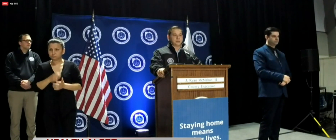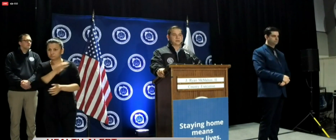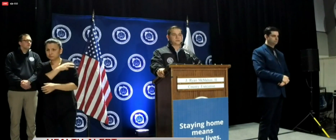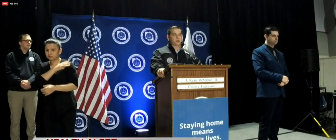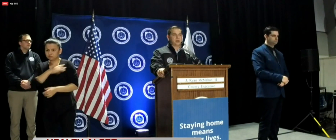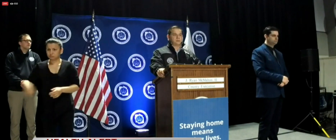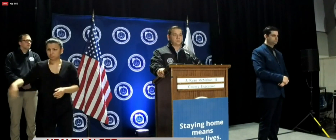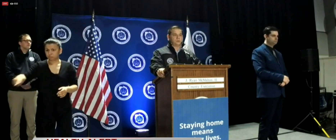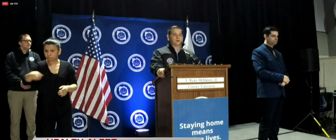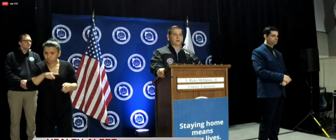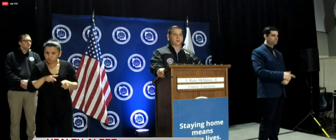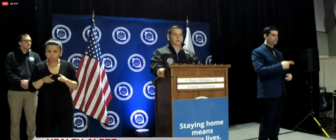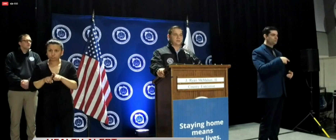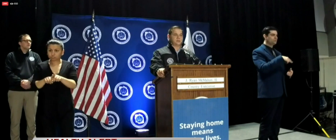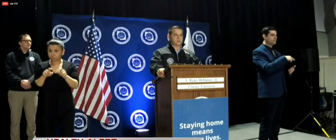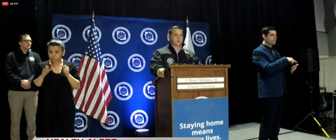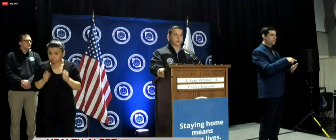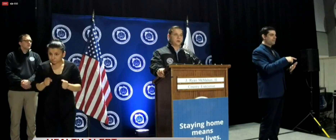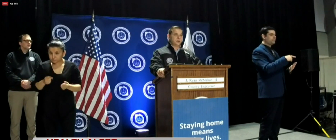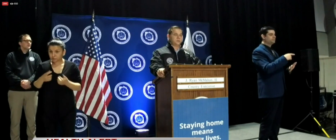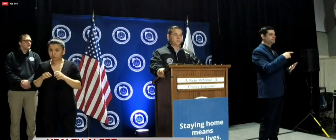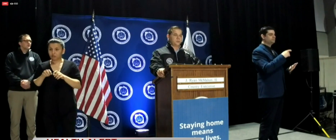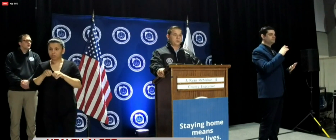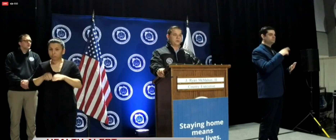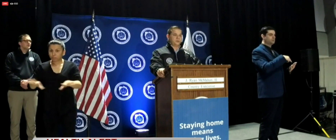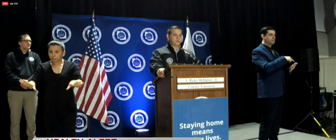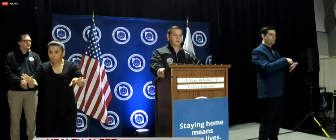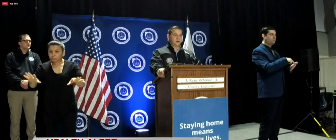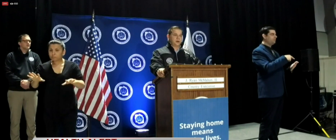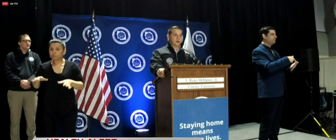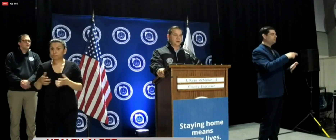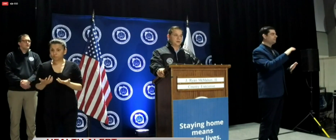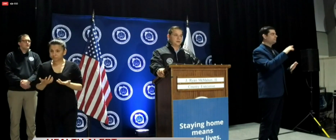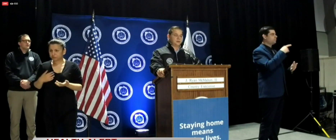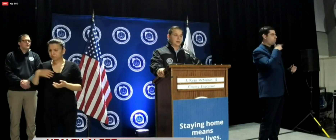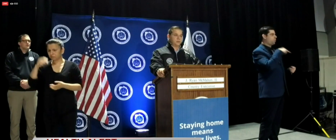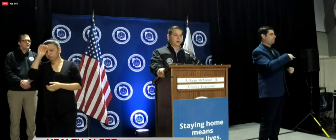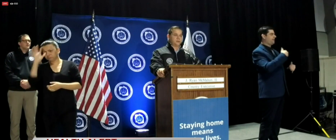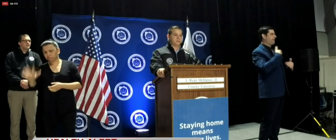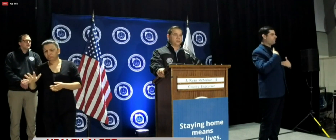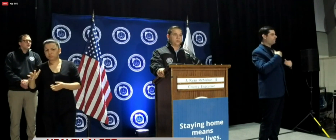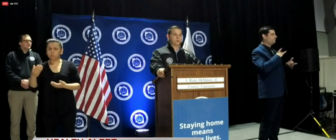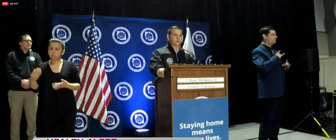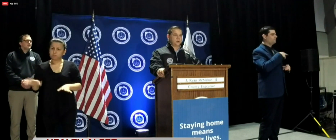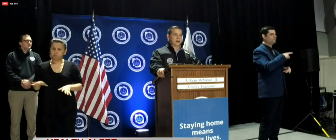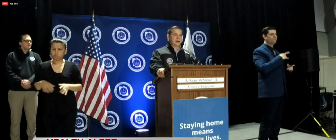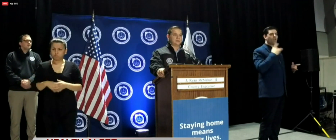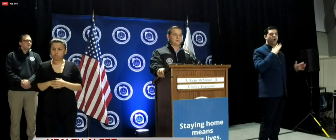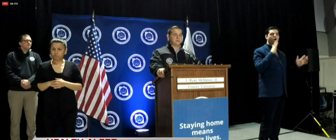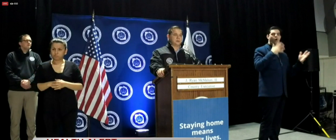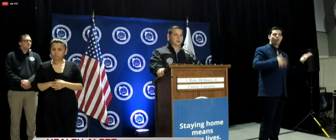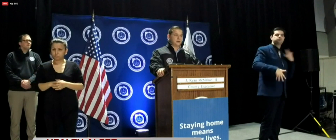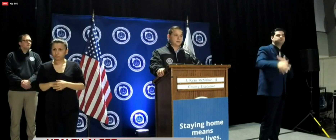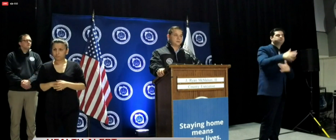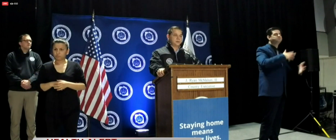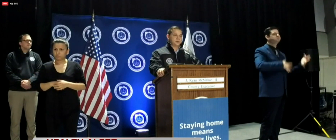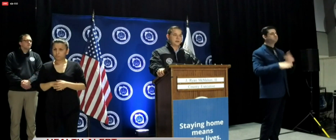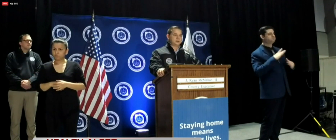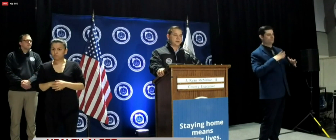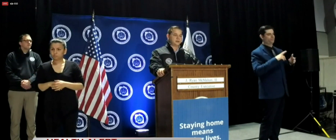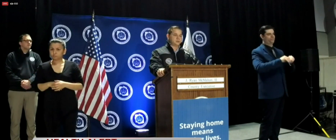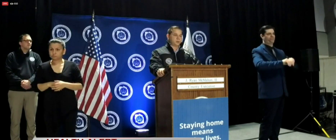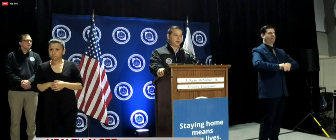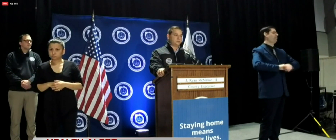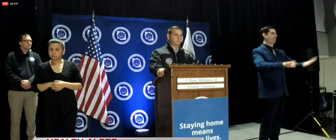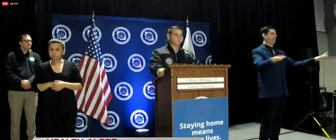and it's led to spread. We've had other cases where people have brought food and whatnot to areas that